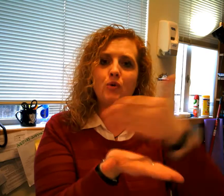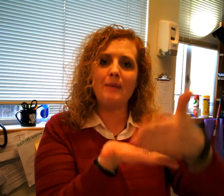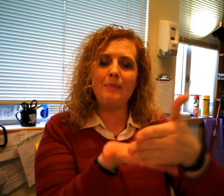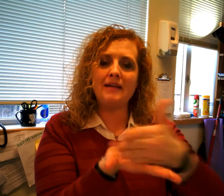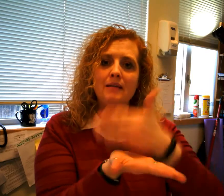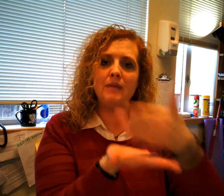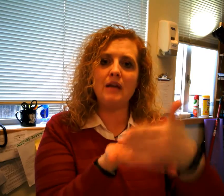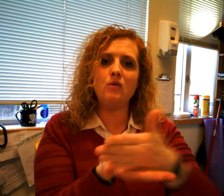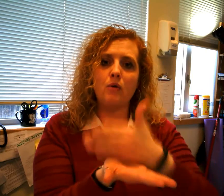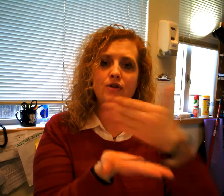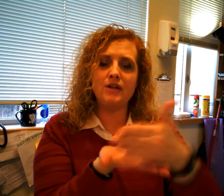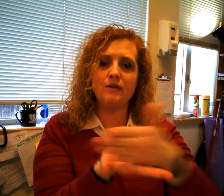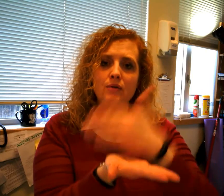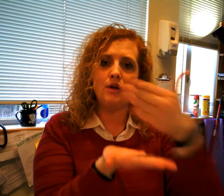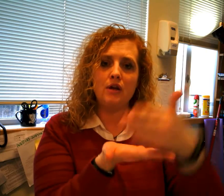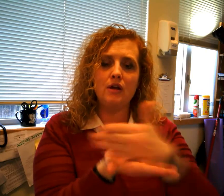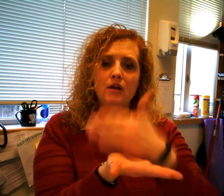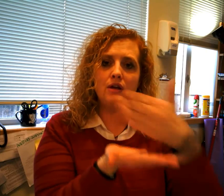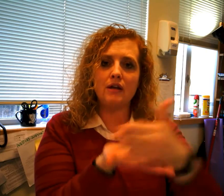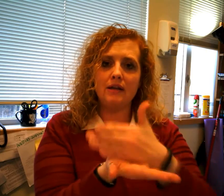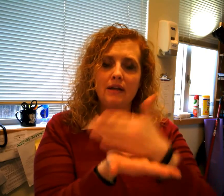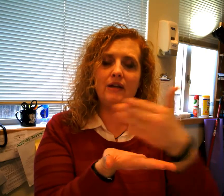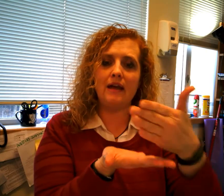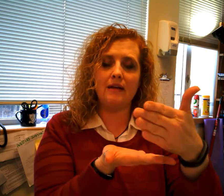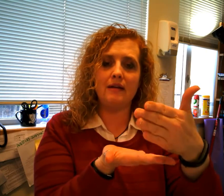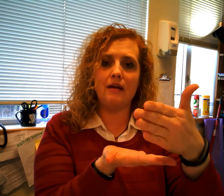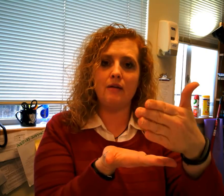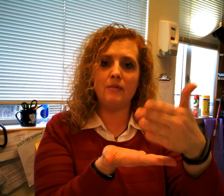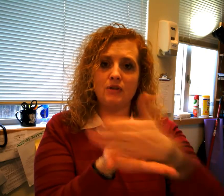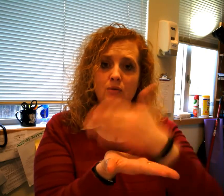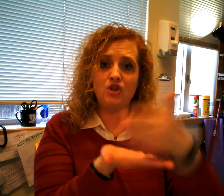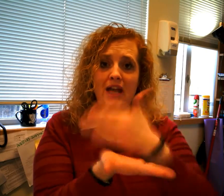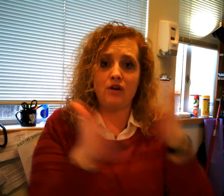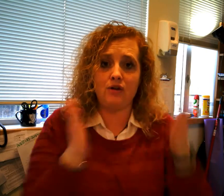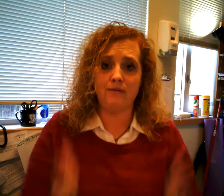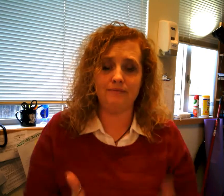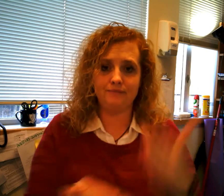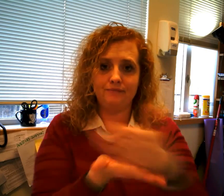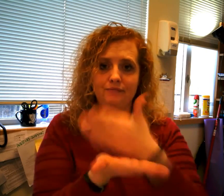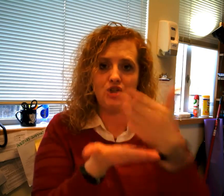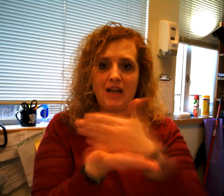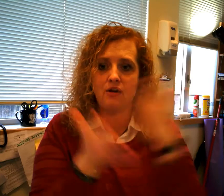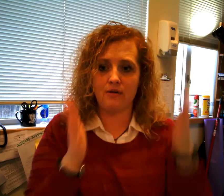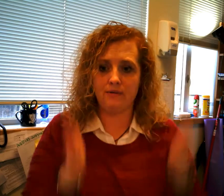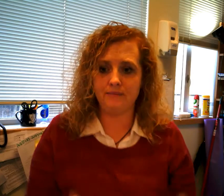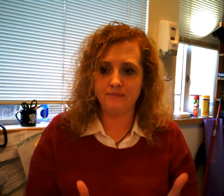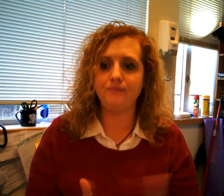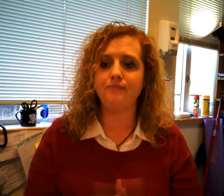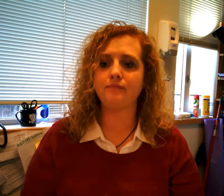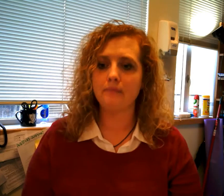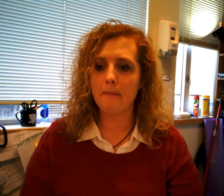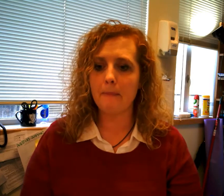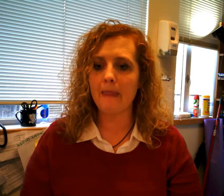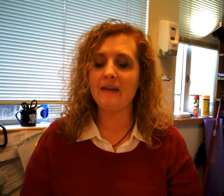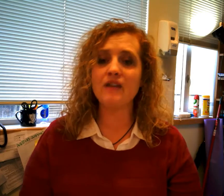scraping something towards you. And so janitor. Janitor. The next one